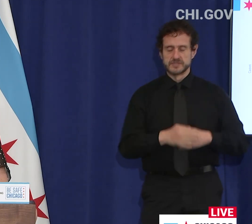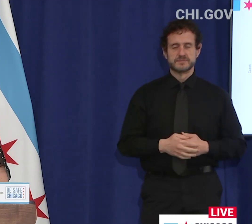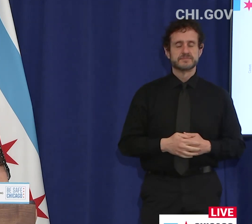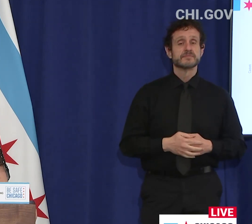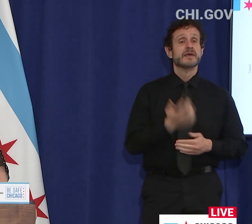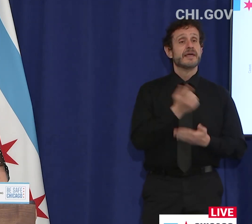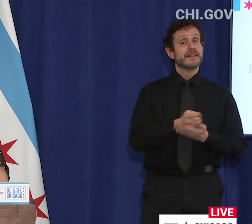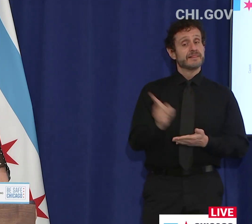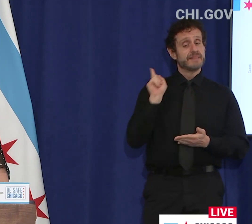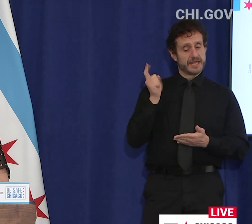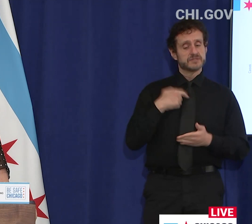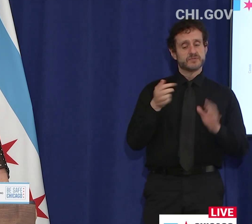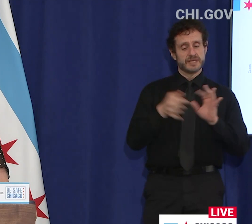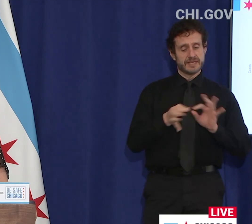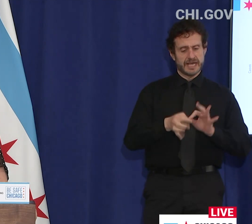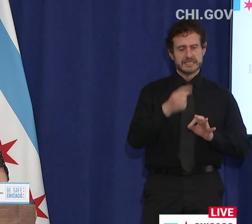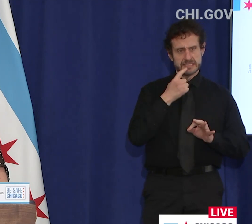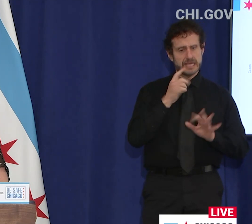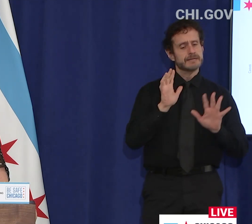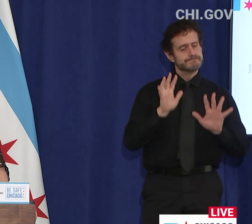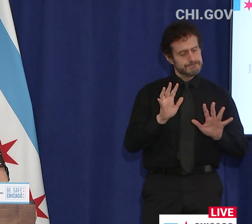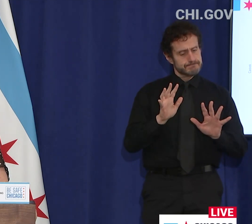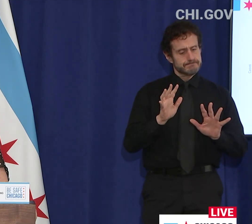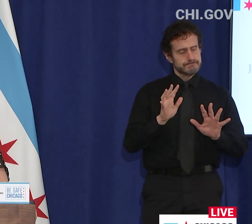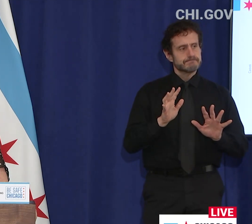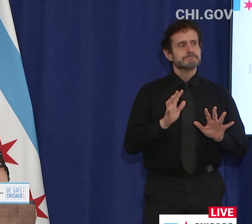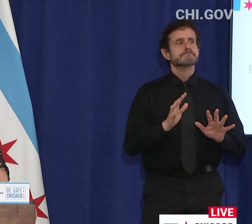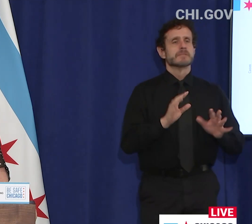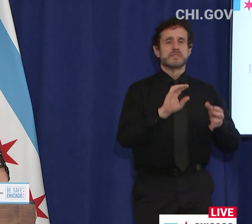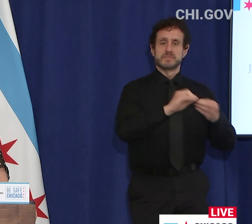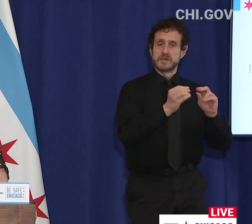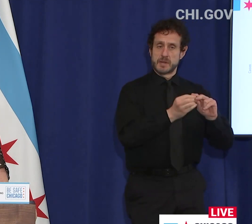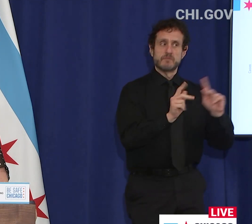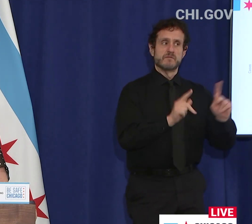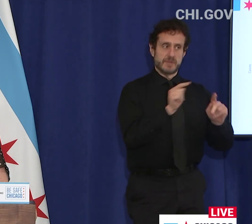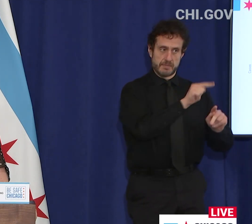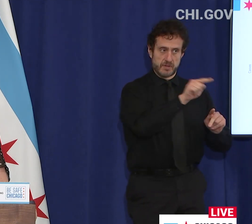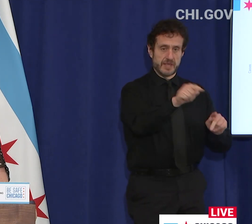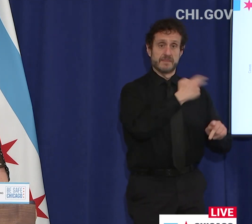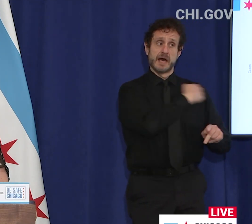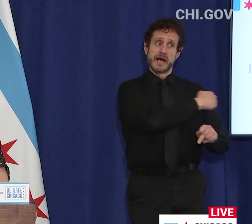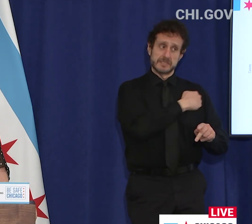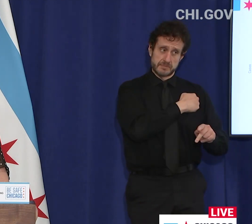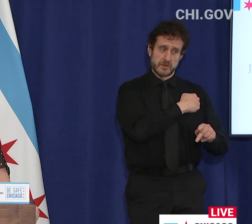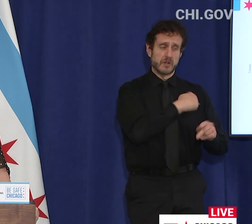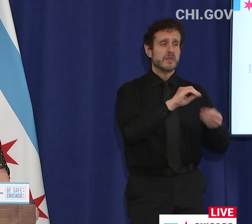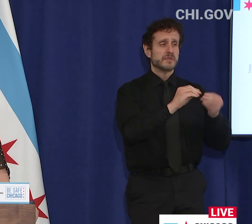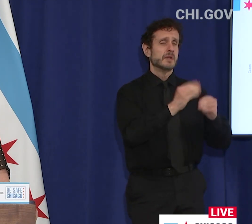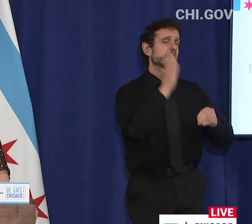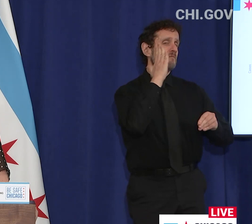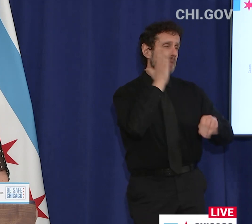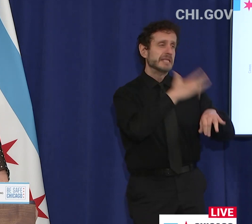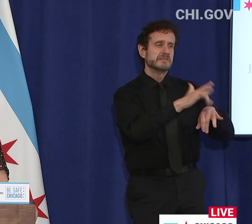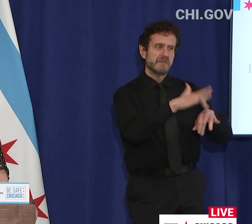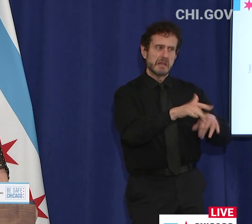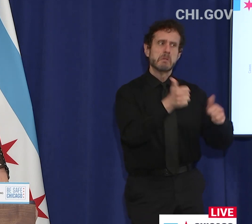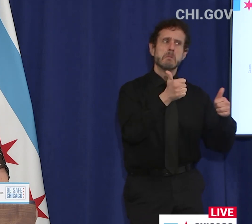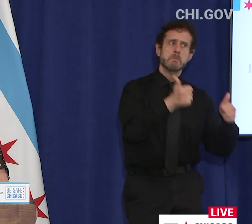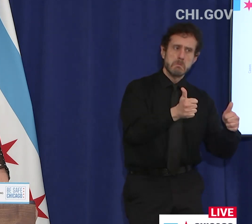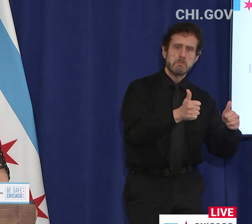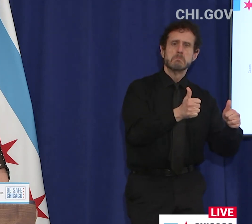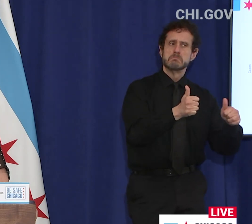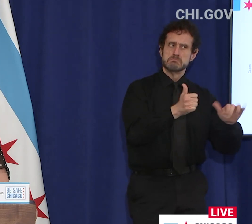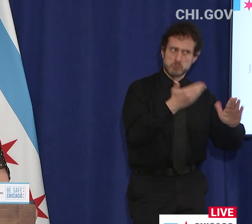I noted that we were in a good place from hospital capacity, and we're still at a good place. That we were in a good place